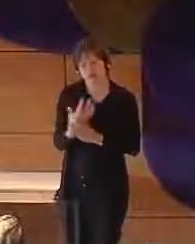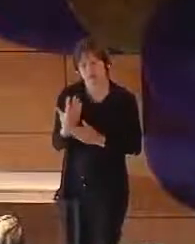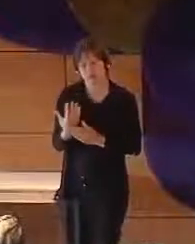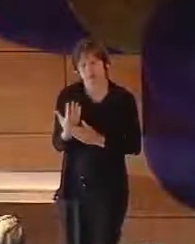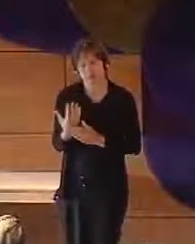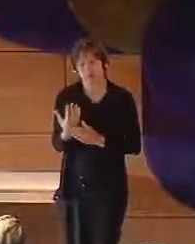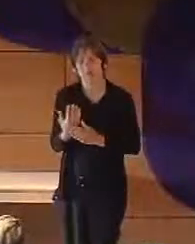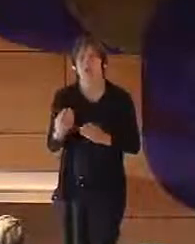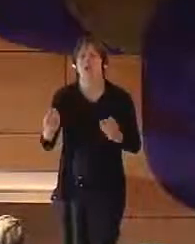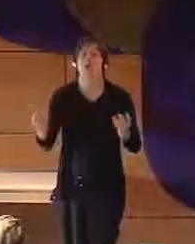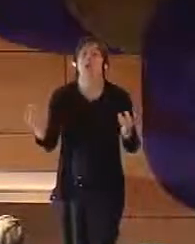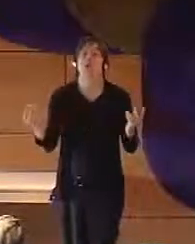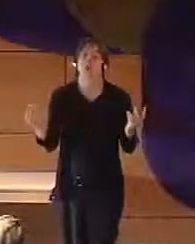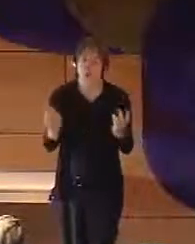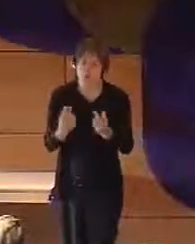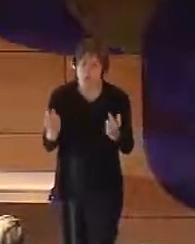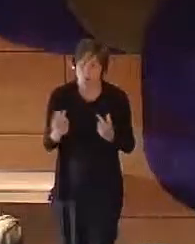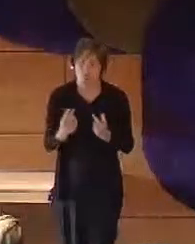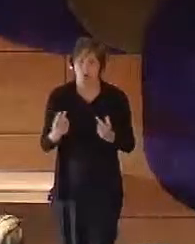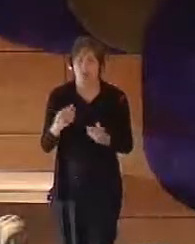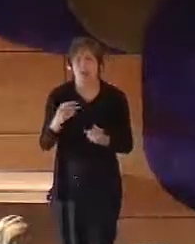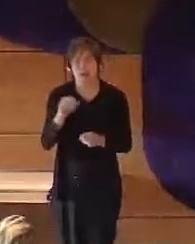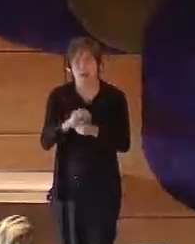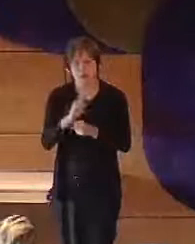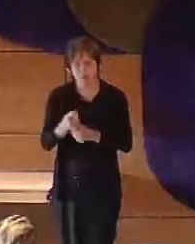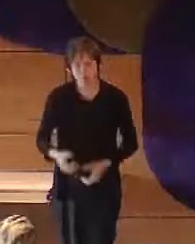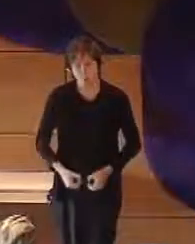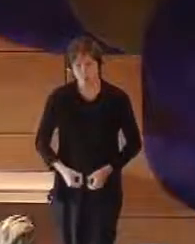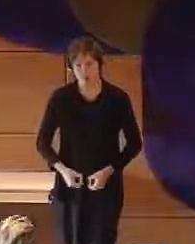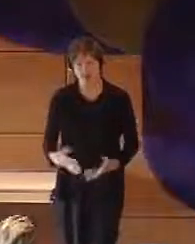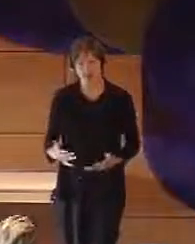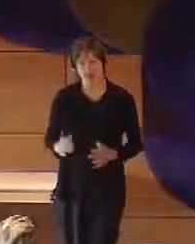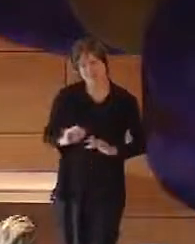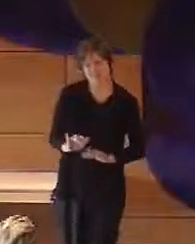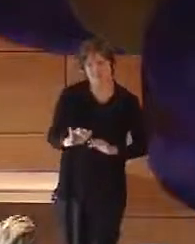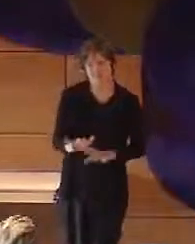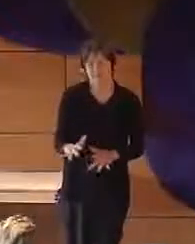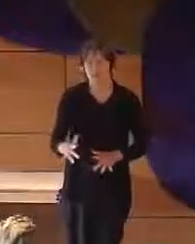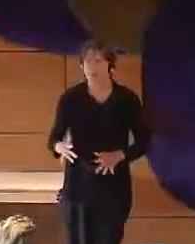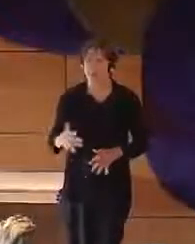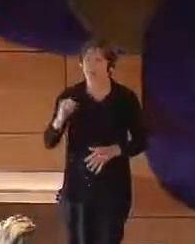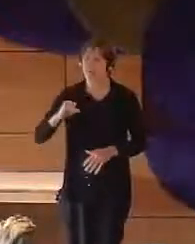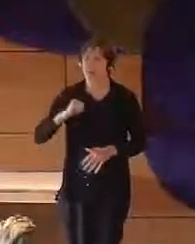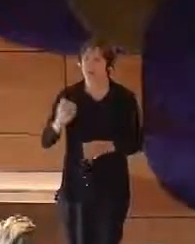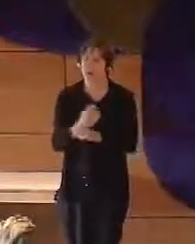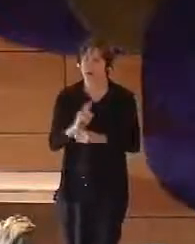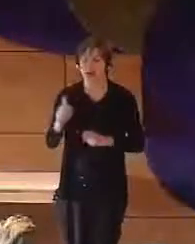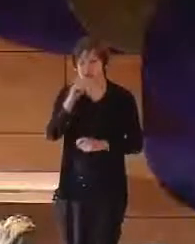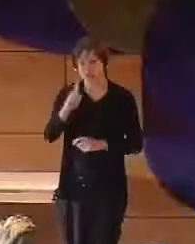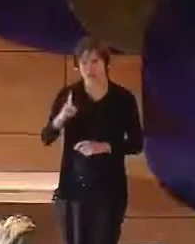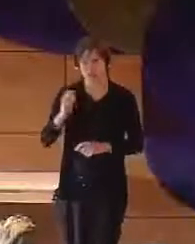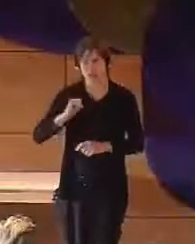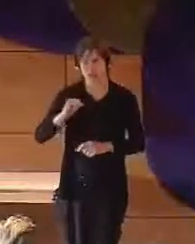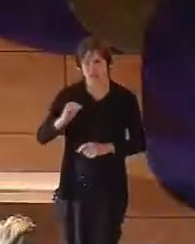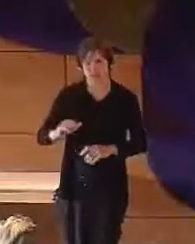stimulate the testicles. You wouldn't do this in girls because you would overstimulate the ovaries by actually giving the equivalent to this,